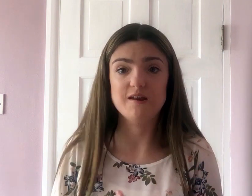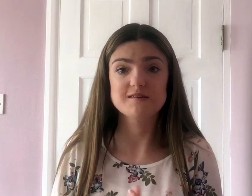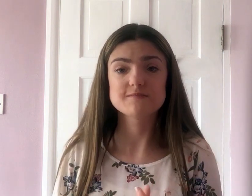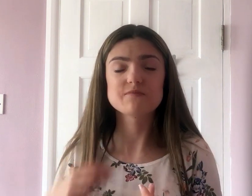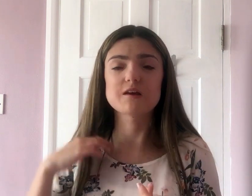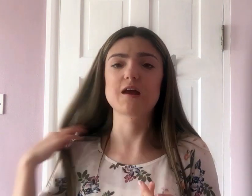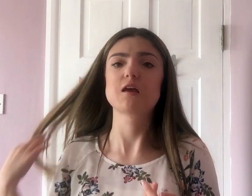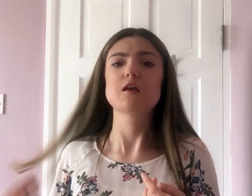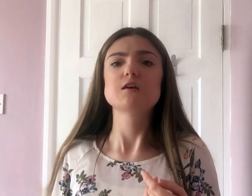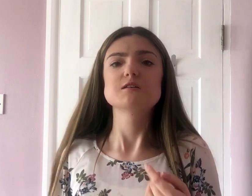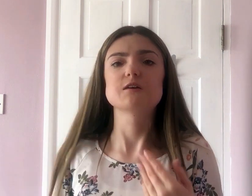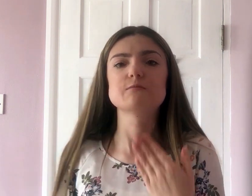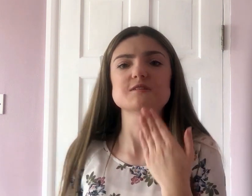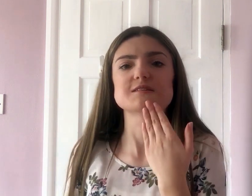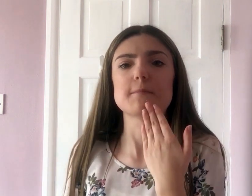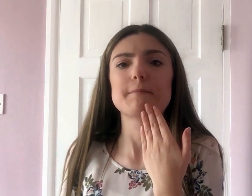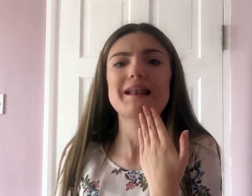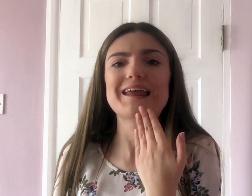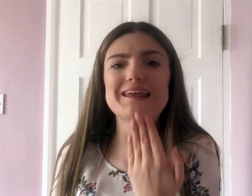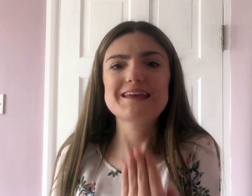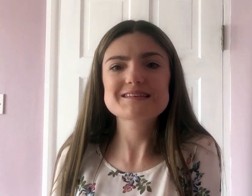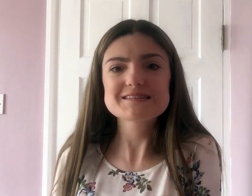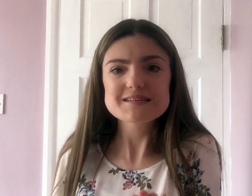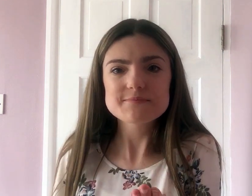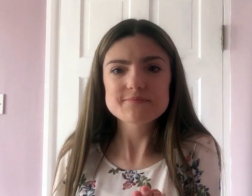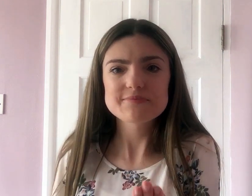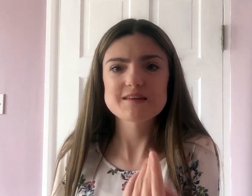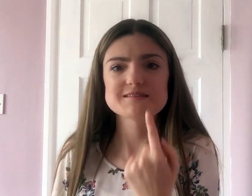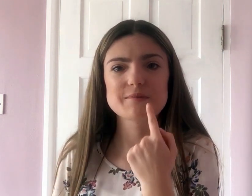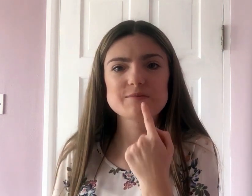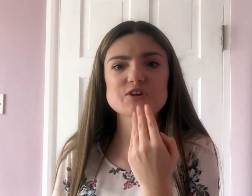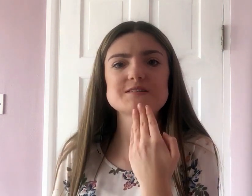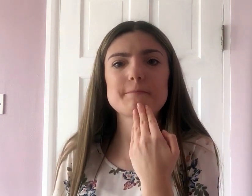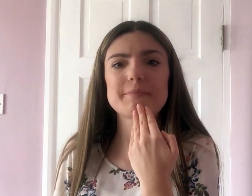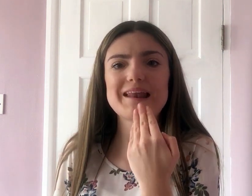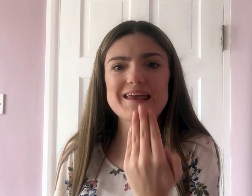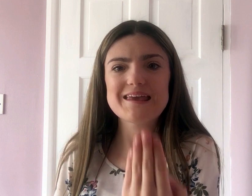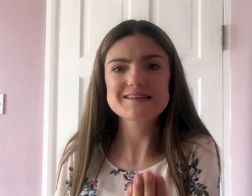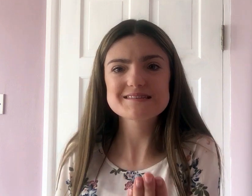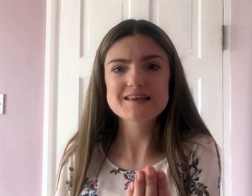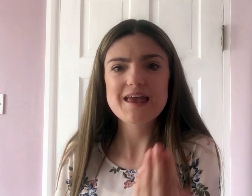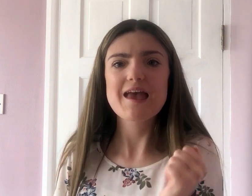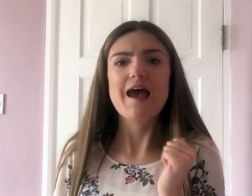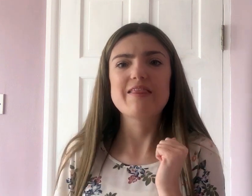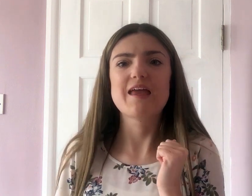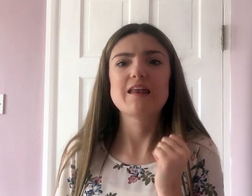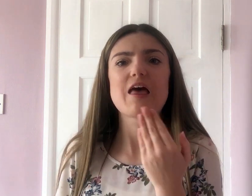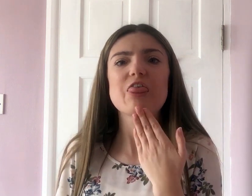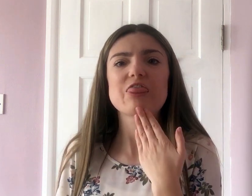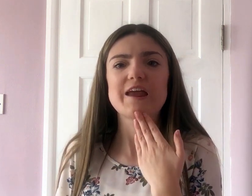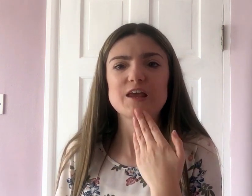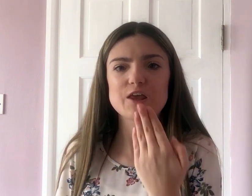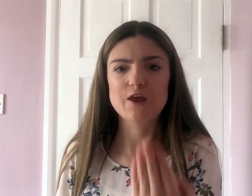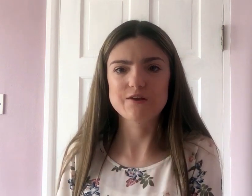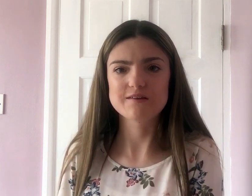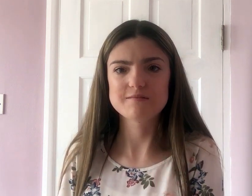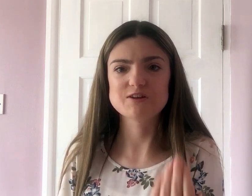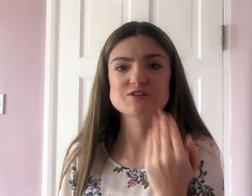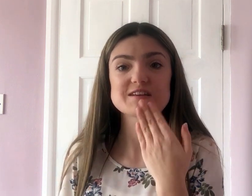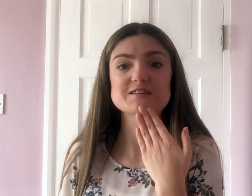is. Okay, so everyone's going to say please. See my lips change, please. And then thank you. Make sure you stick your tongue